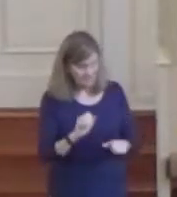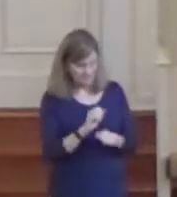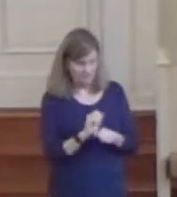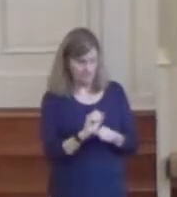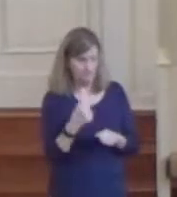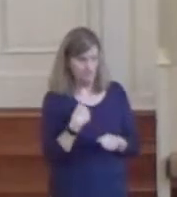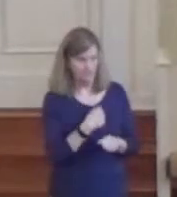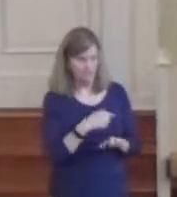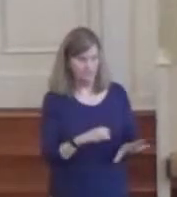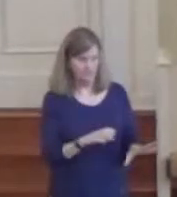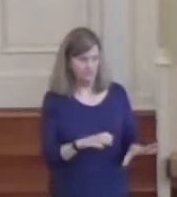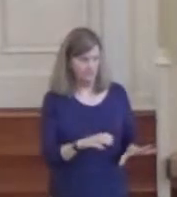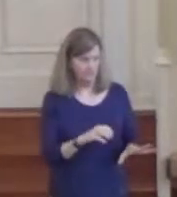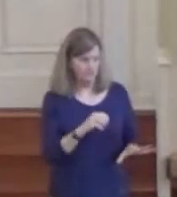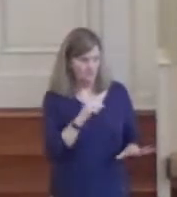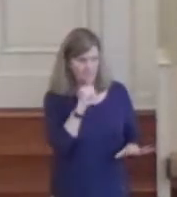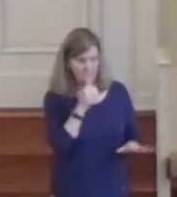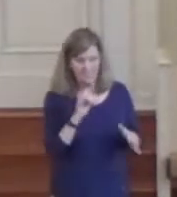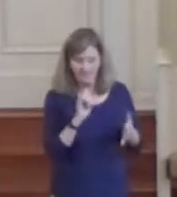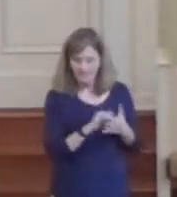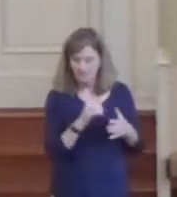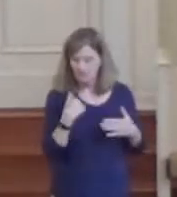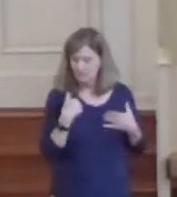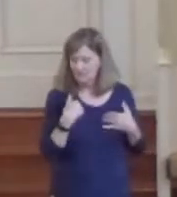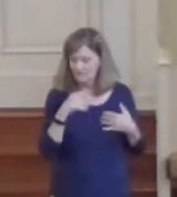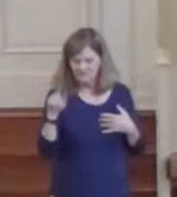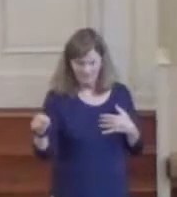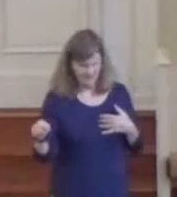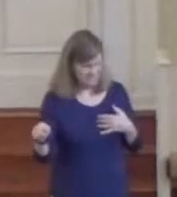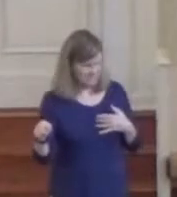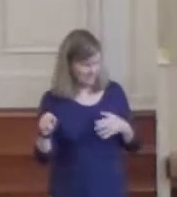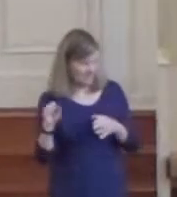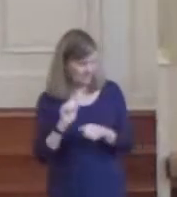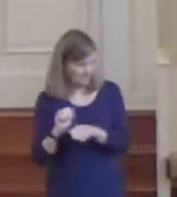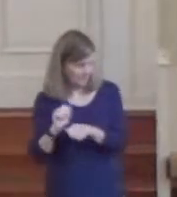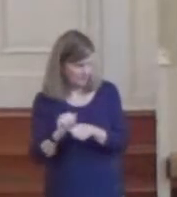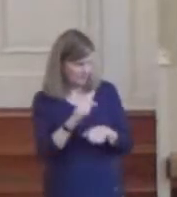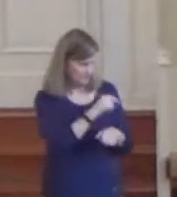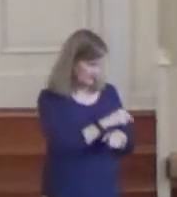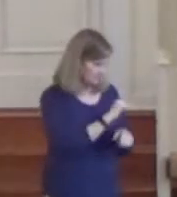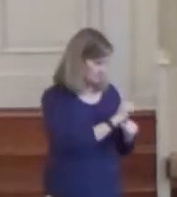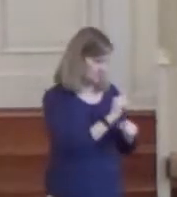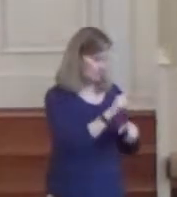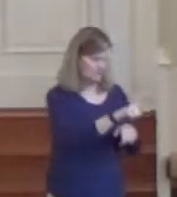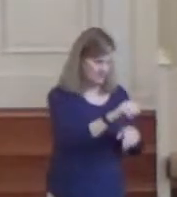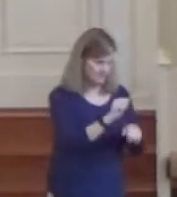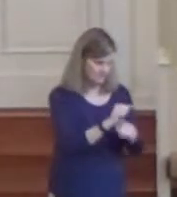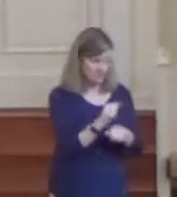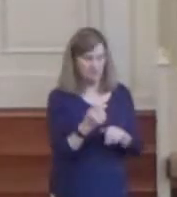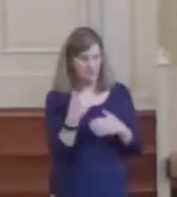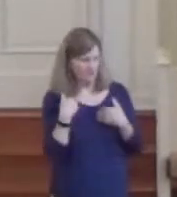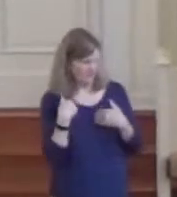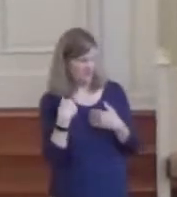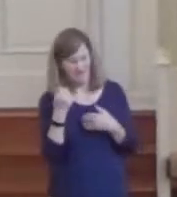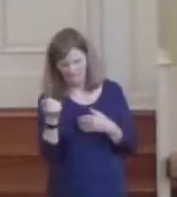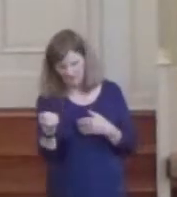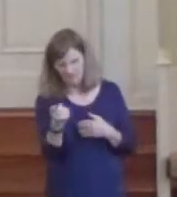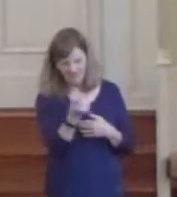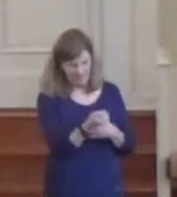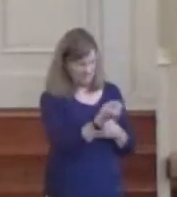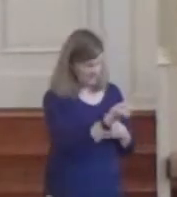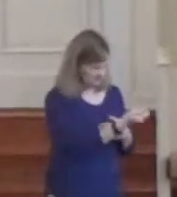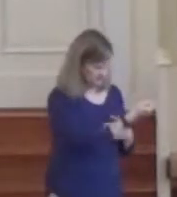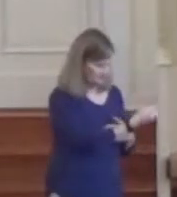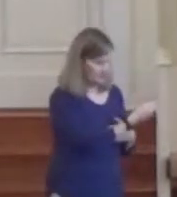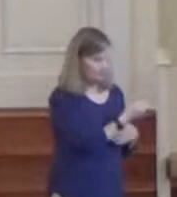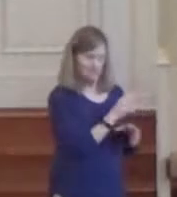do. It's not that you have this thing that people do and this thing that people do, and you can have a little bit of that or a little bit of that or all of this or all